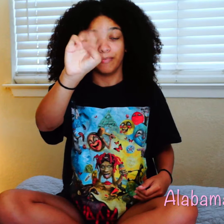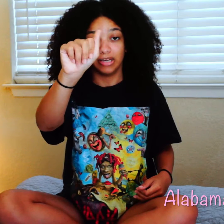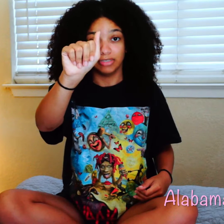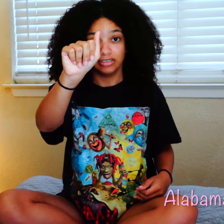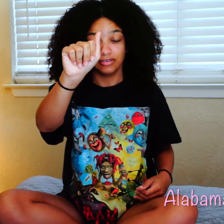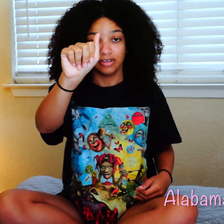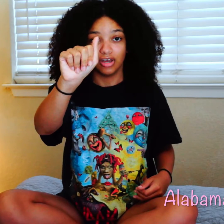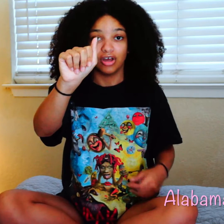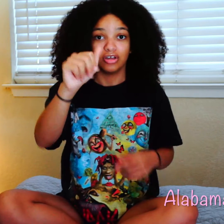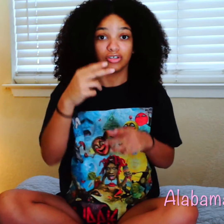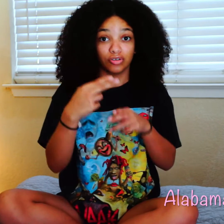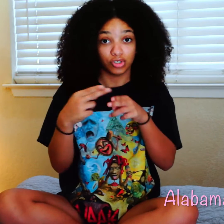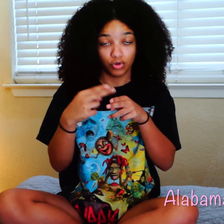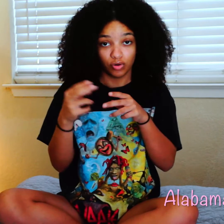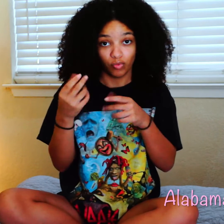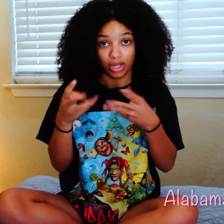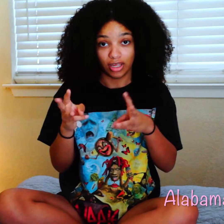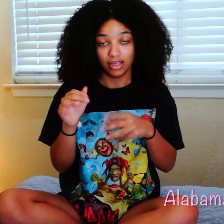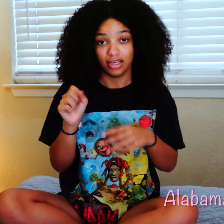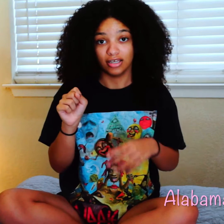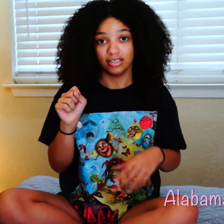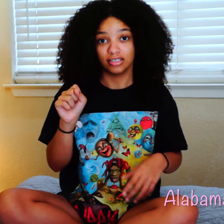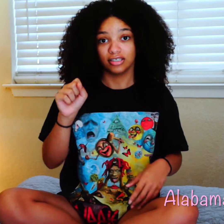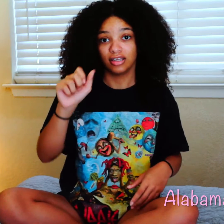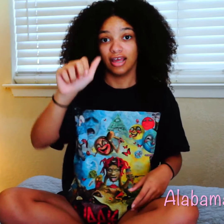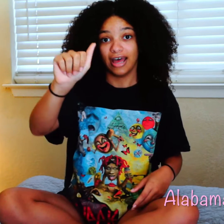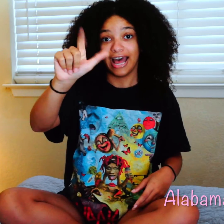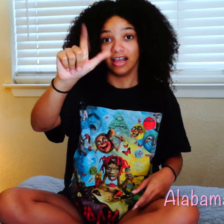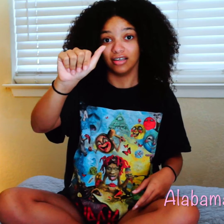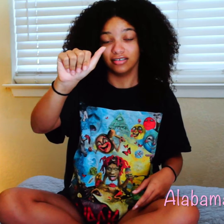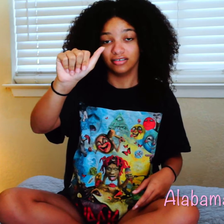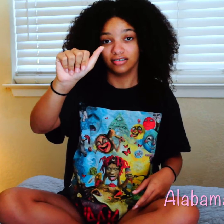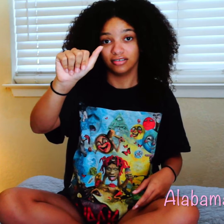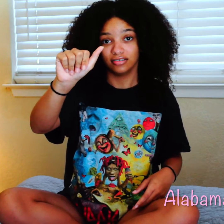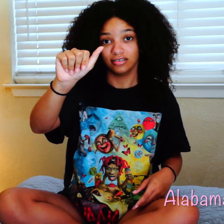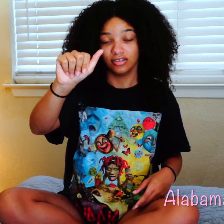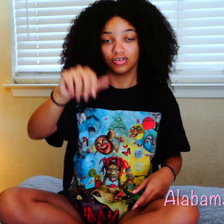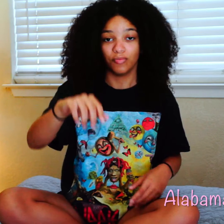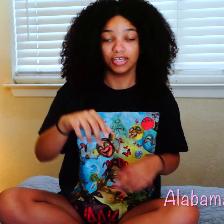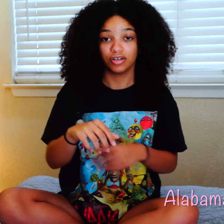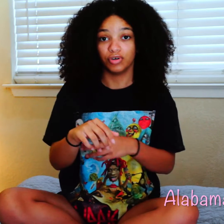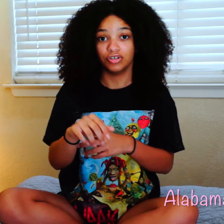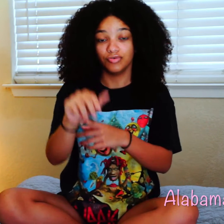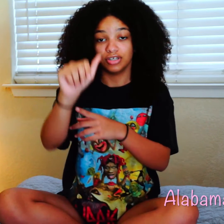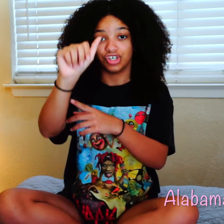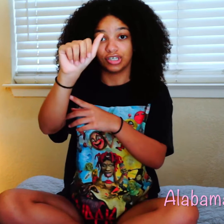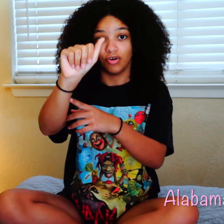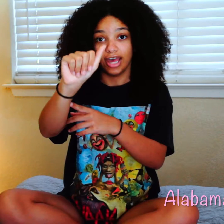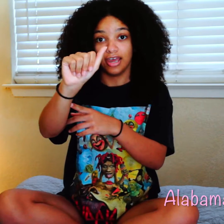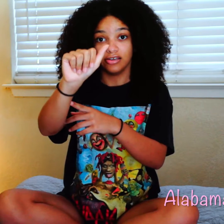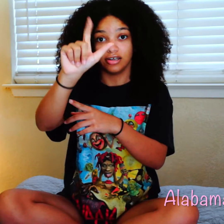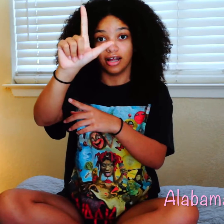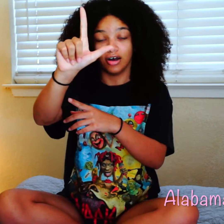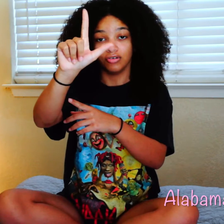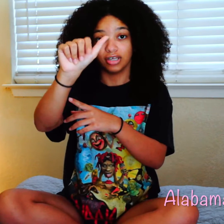Alabama. So the short way is Ala. So basically what you do is just go A to L to